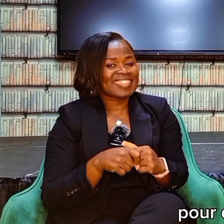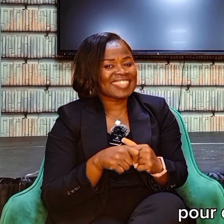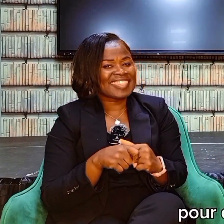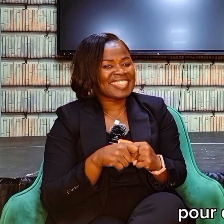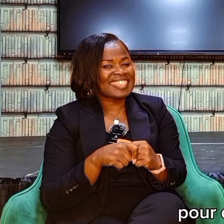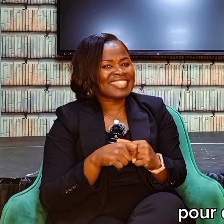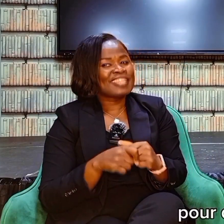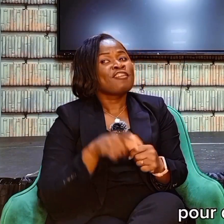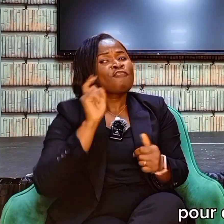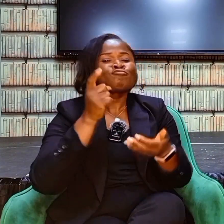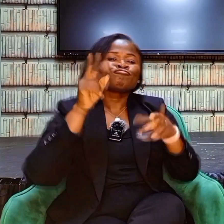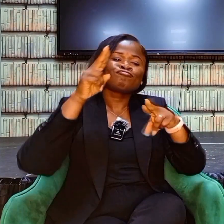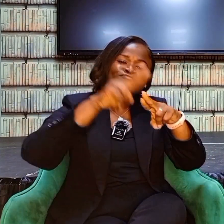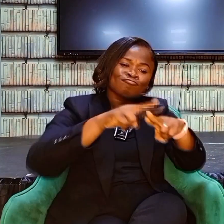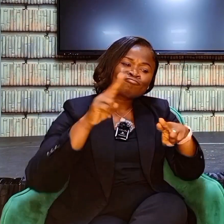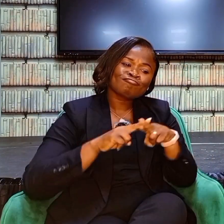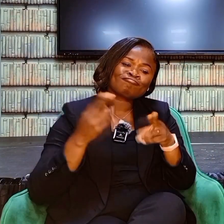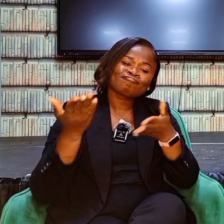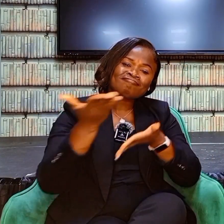to discuss